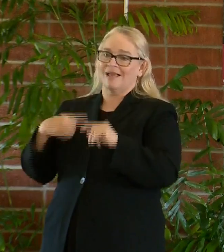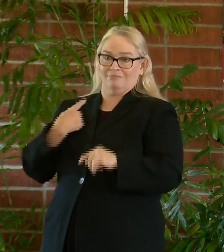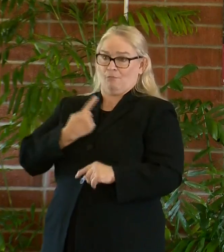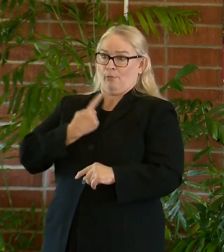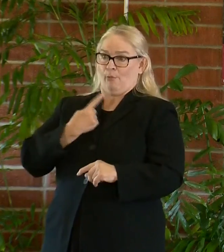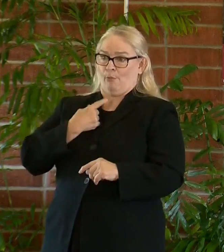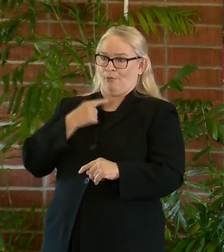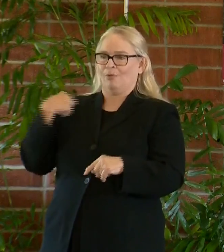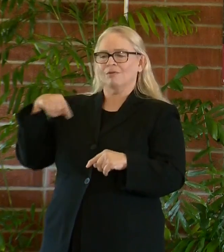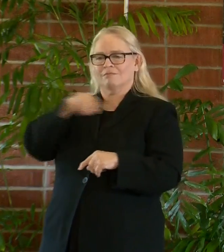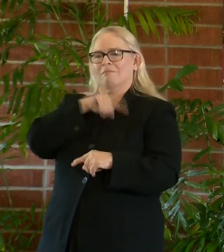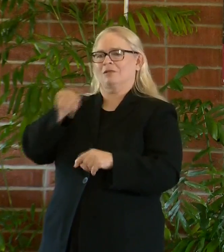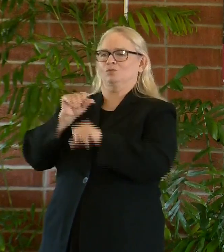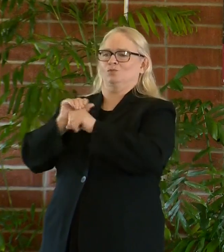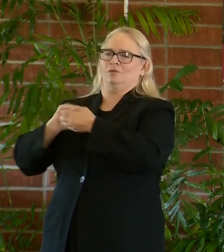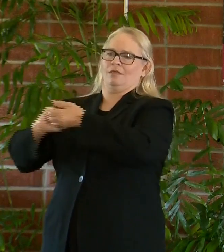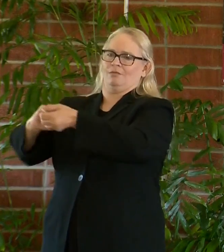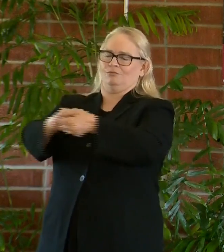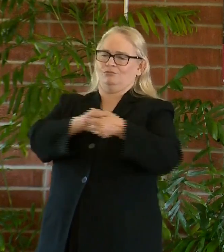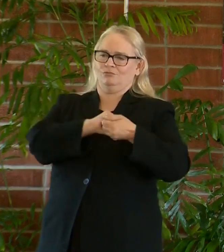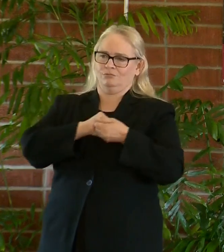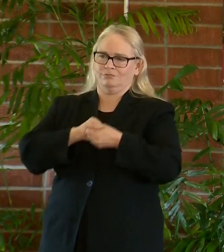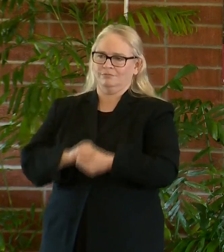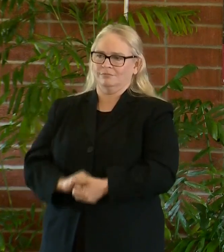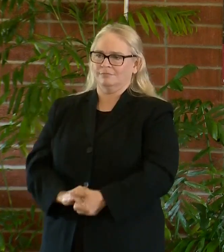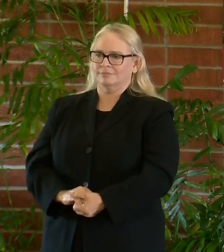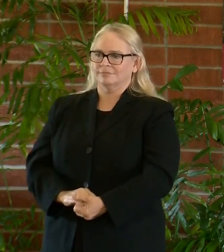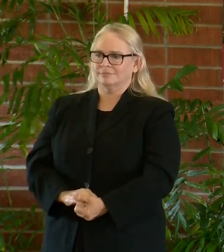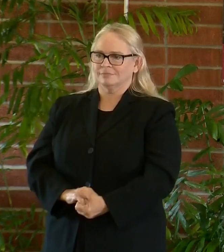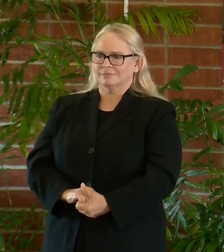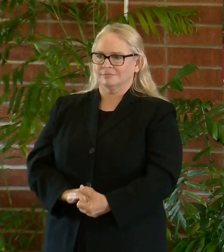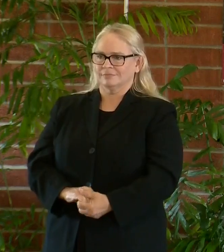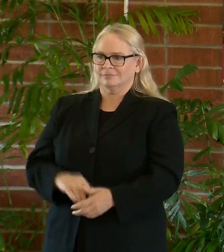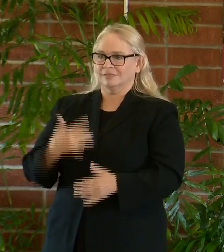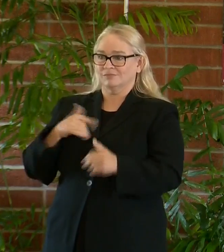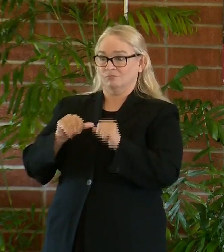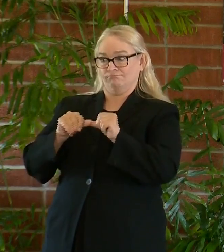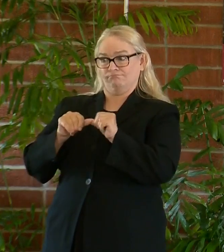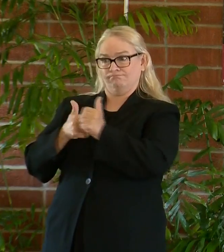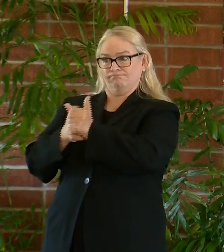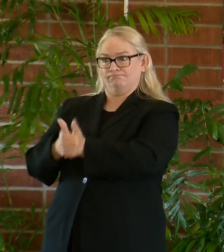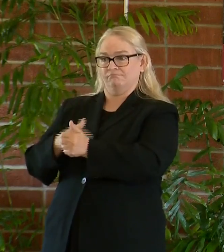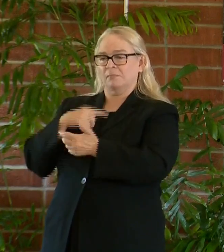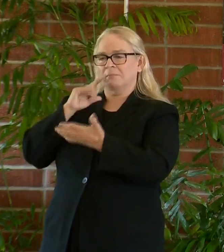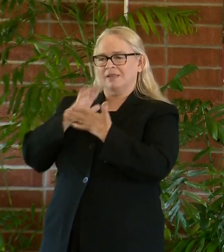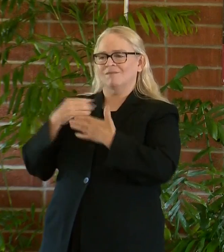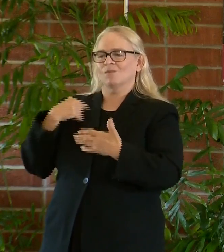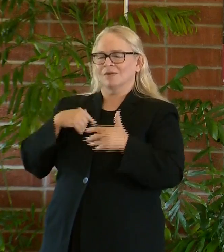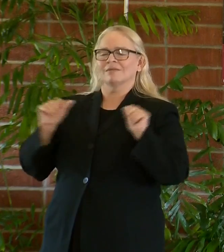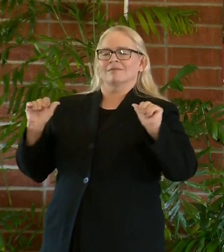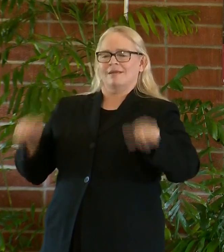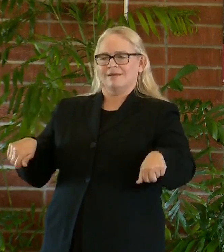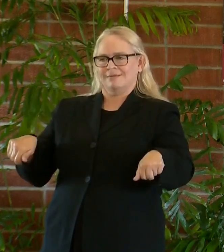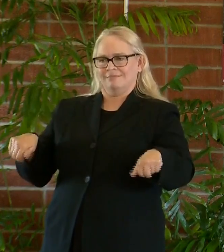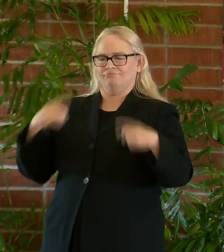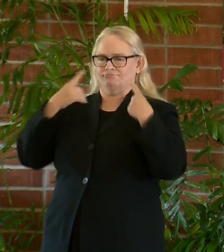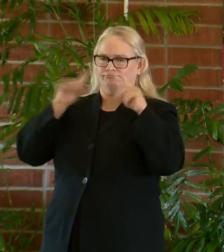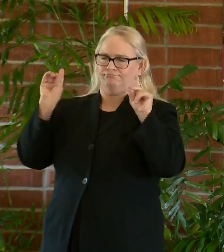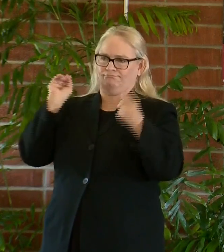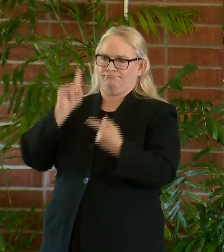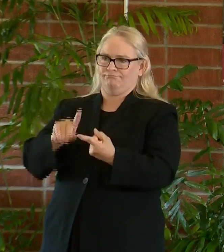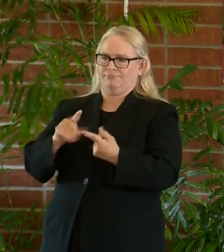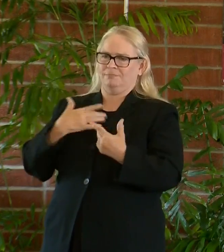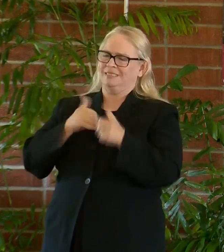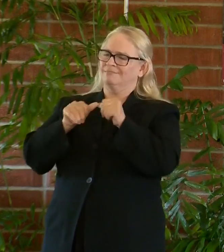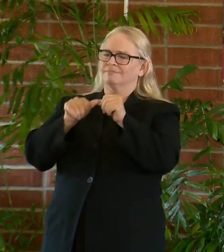more capable than you could ever imagine as a state, and I believe this as a nation. So let us continue